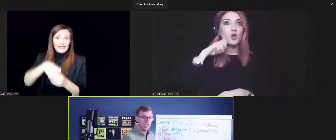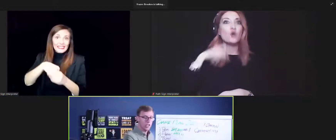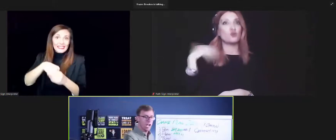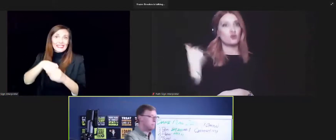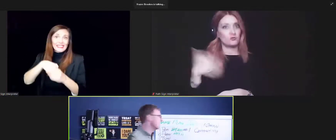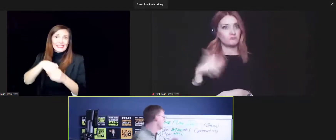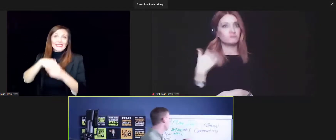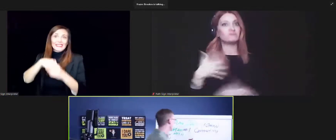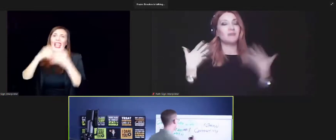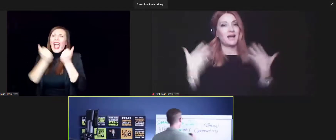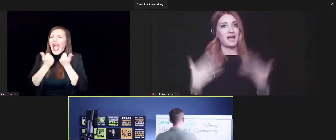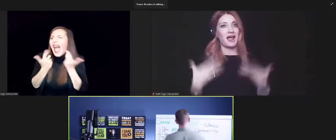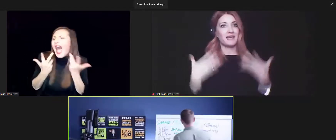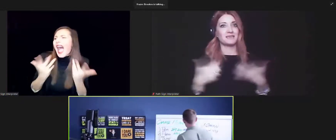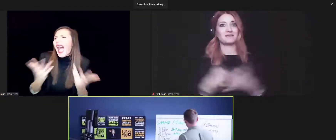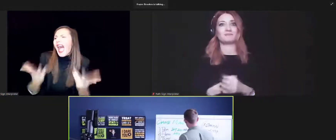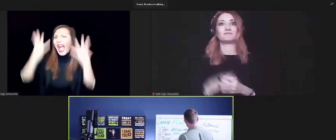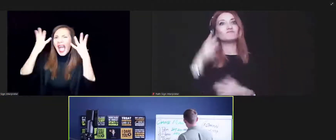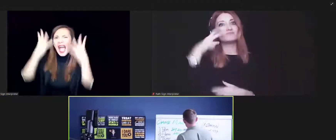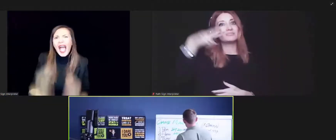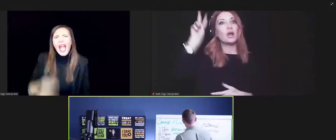second assignment